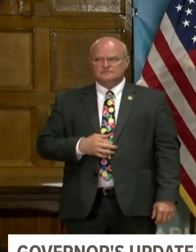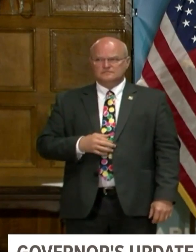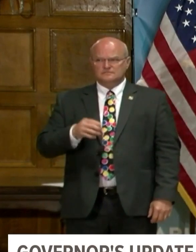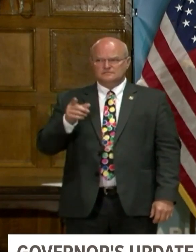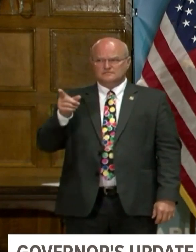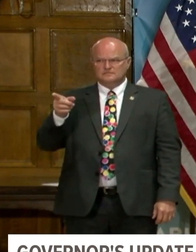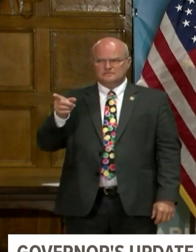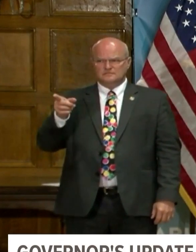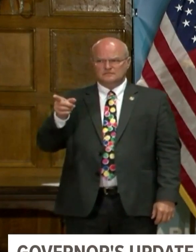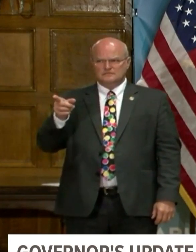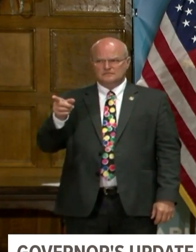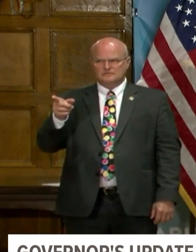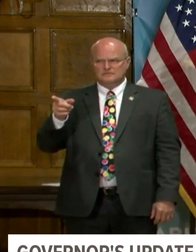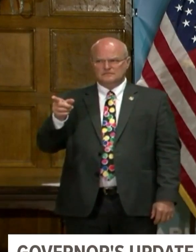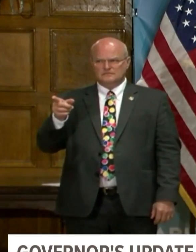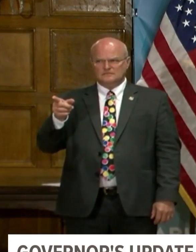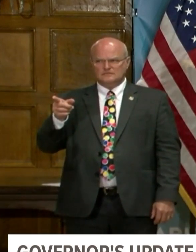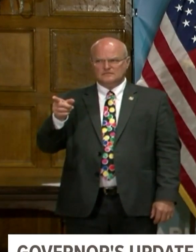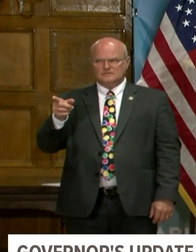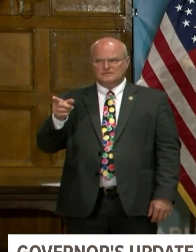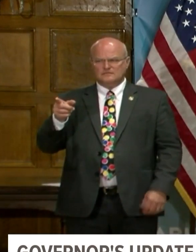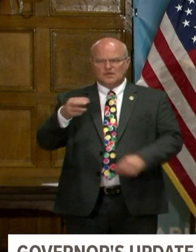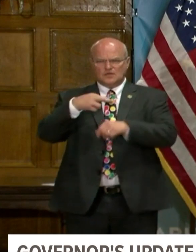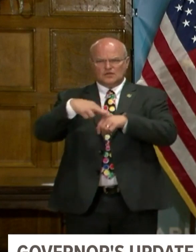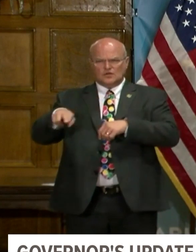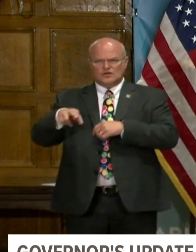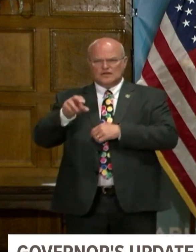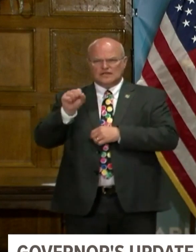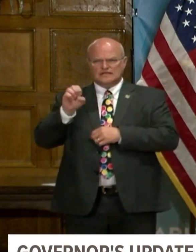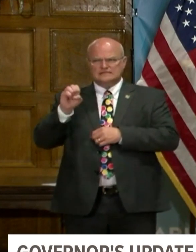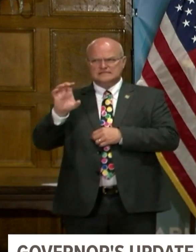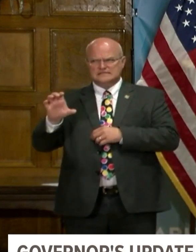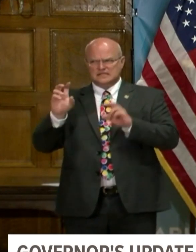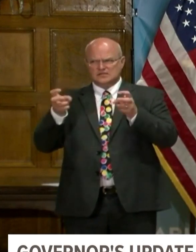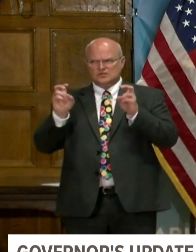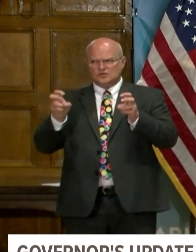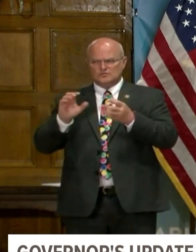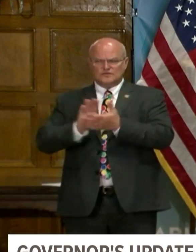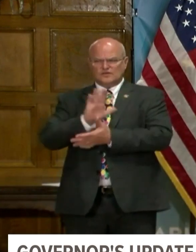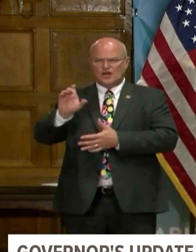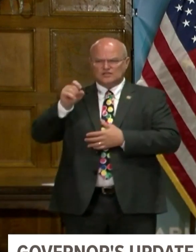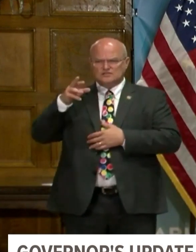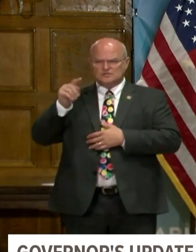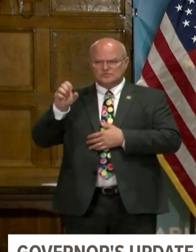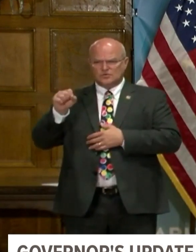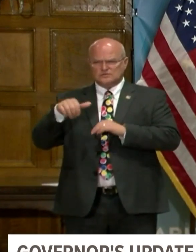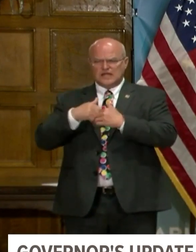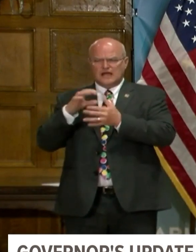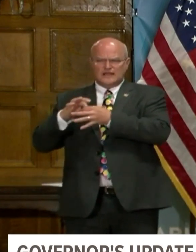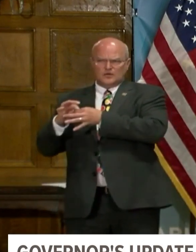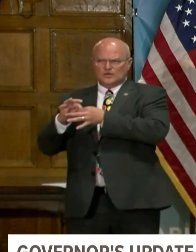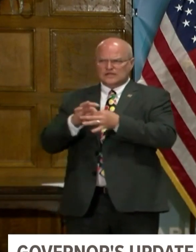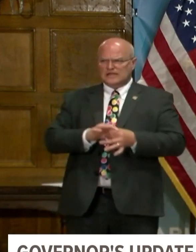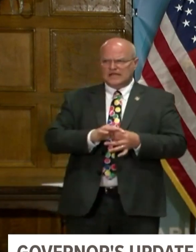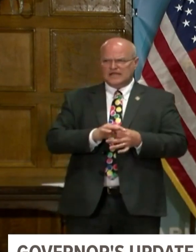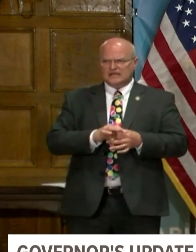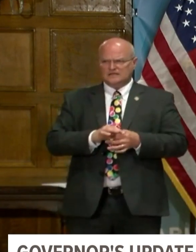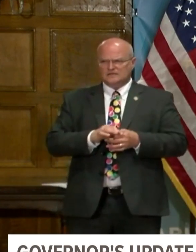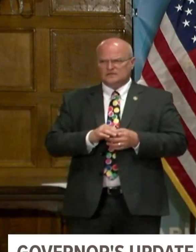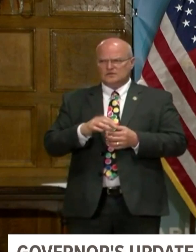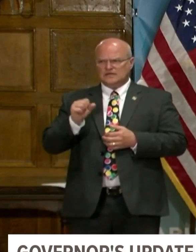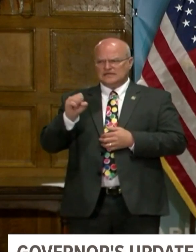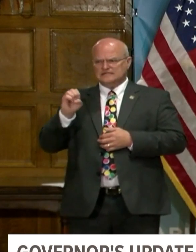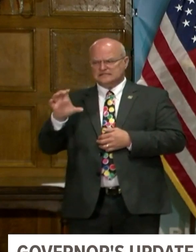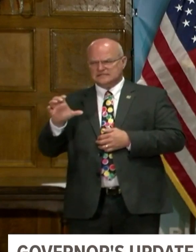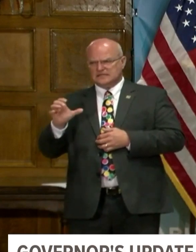Are you just deferring to the SEC in terms of college sports, or how does that relate to what the